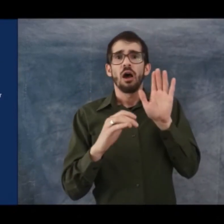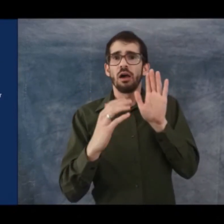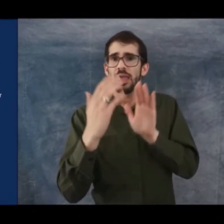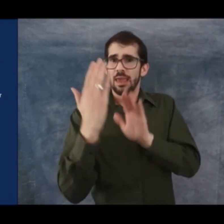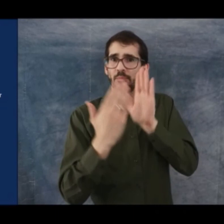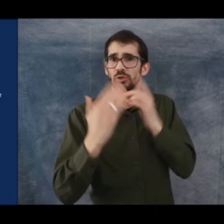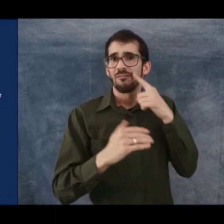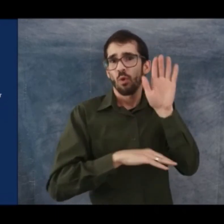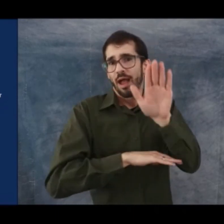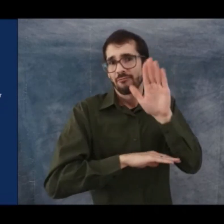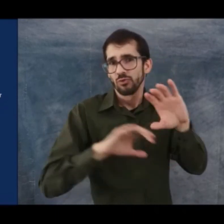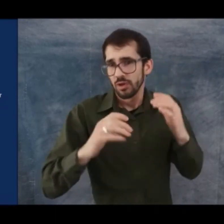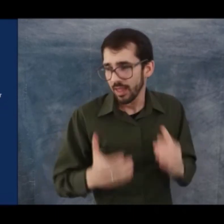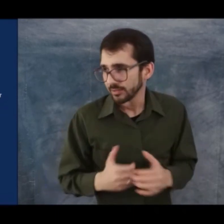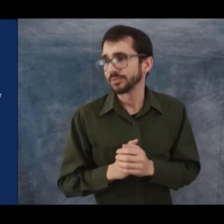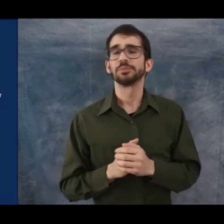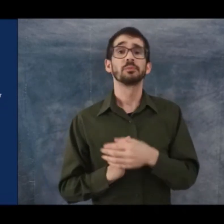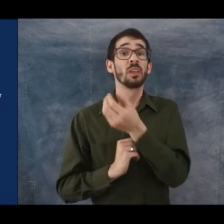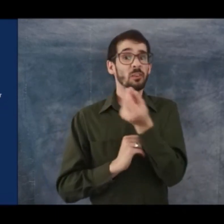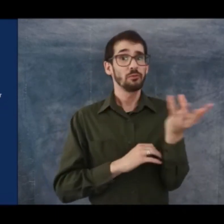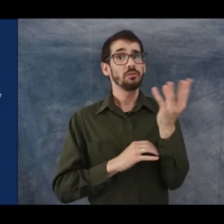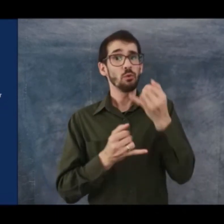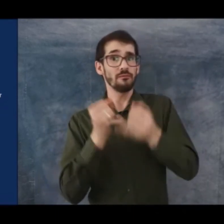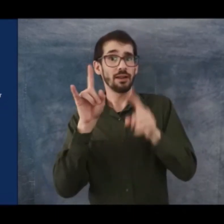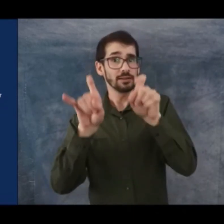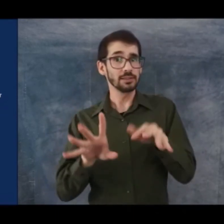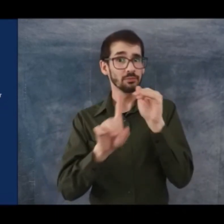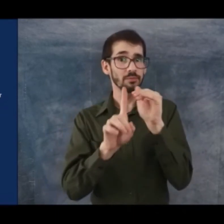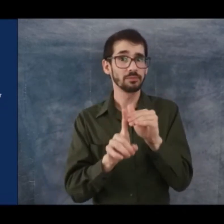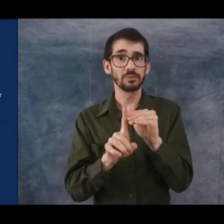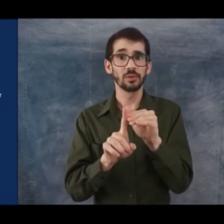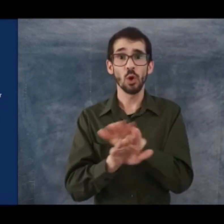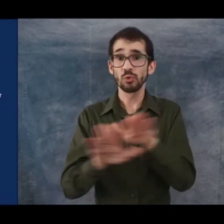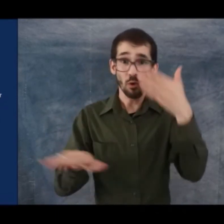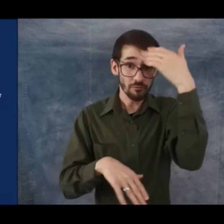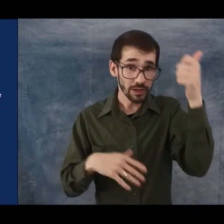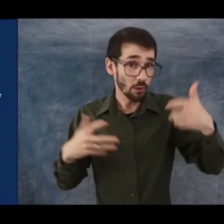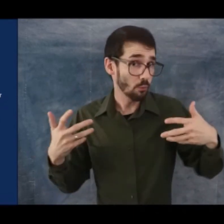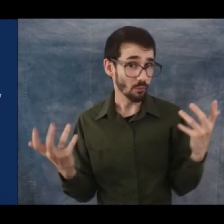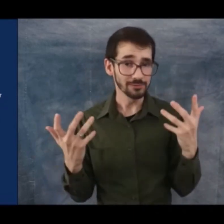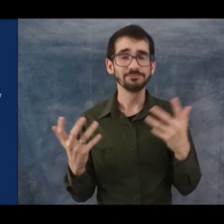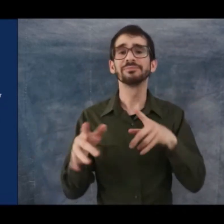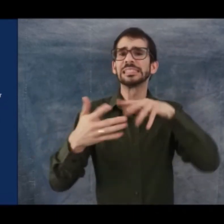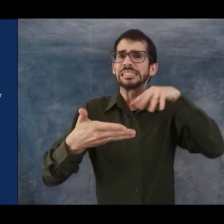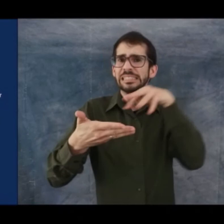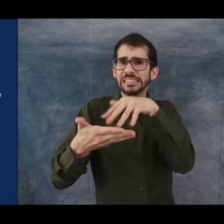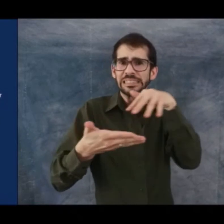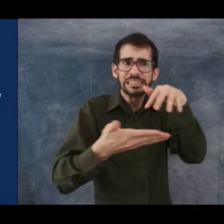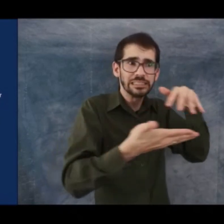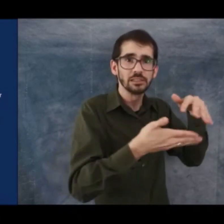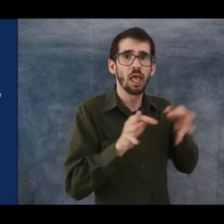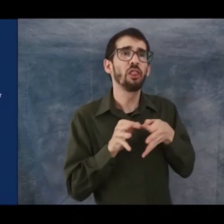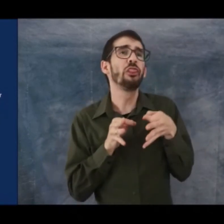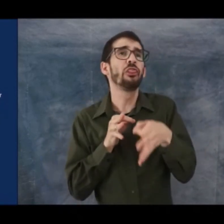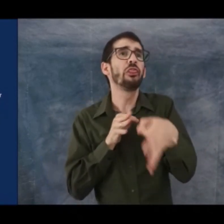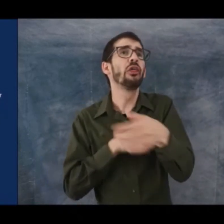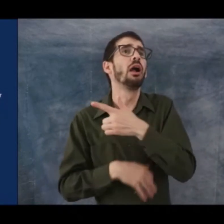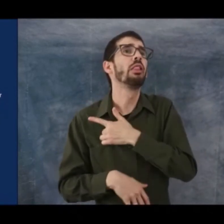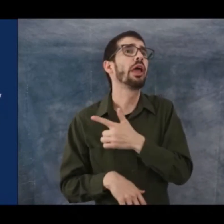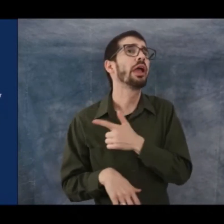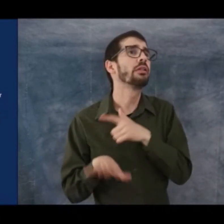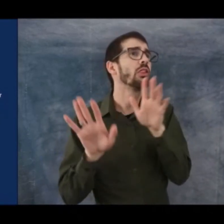A few final exam reminders. Don't forget to study. Don't procrastinate in preparing for your